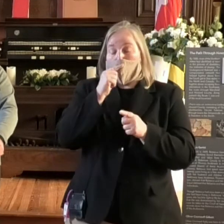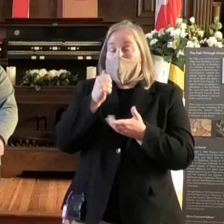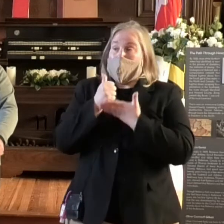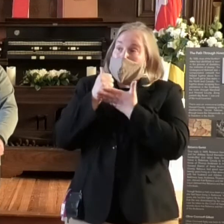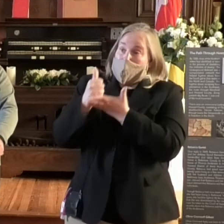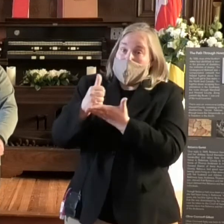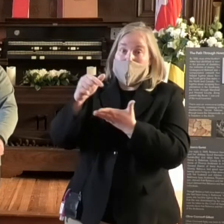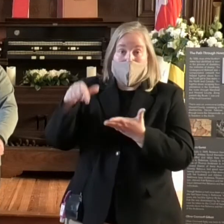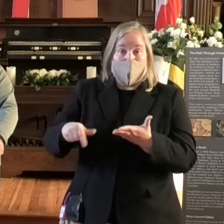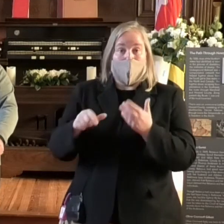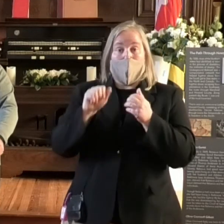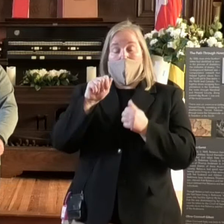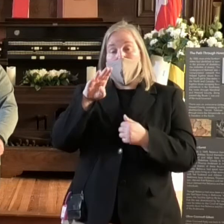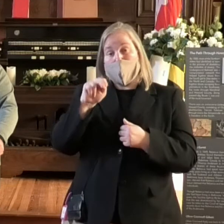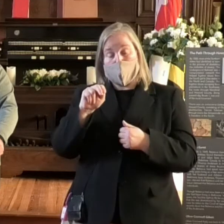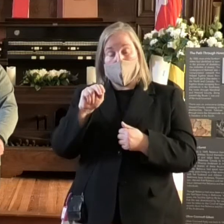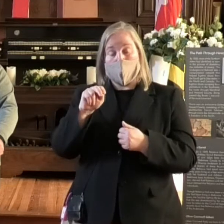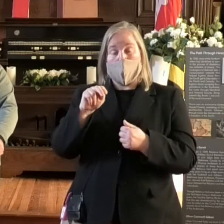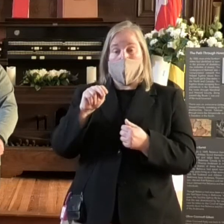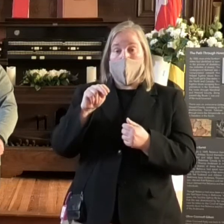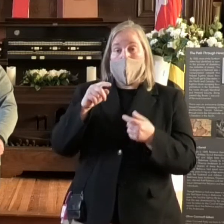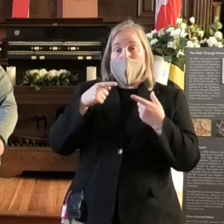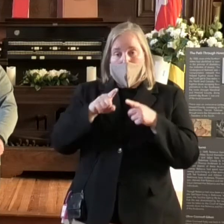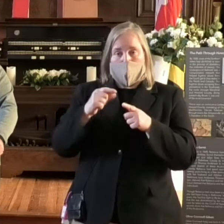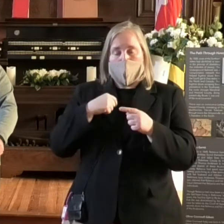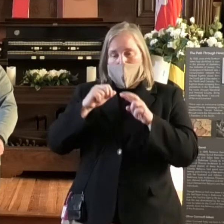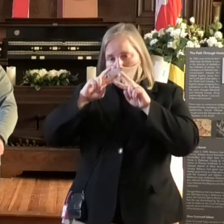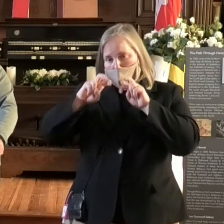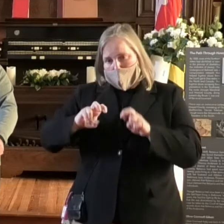we look at our own history with a fresh perspective.